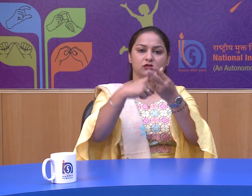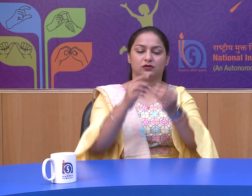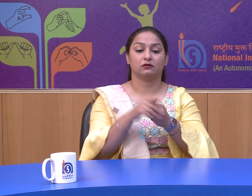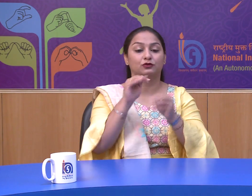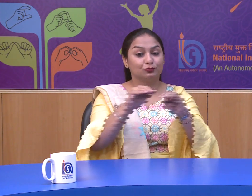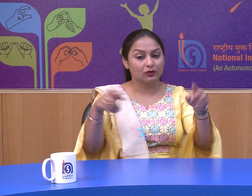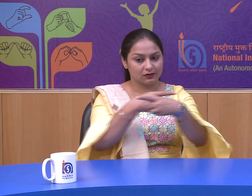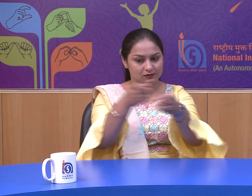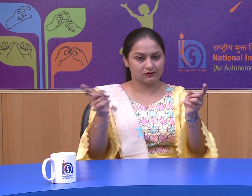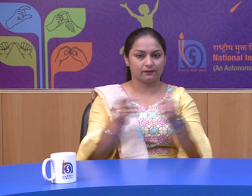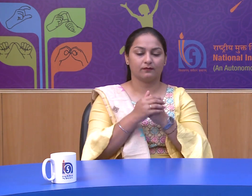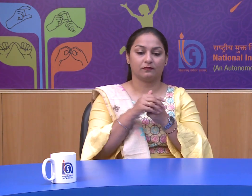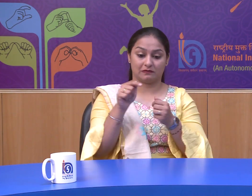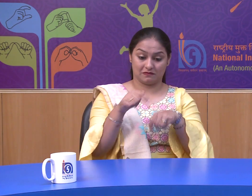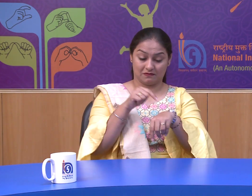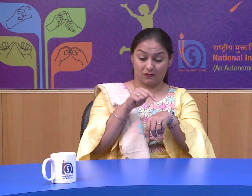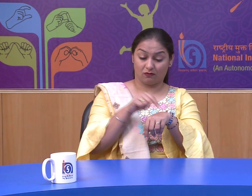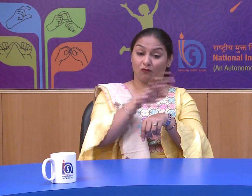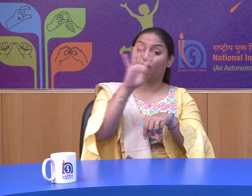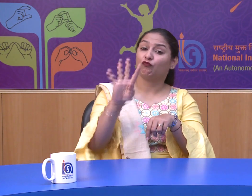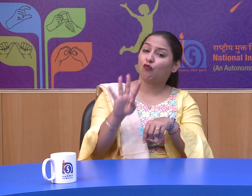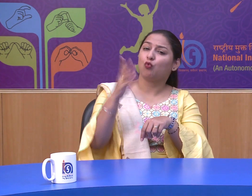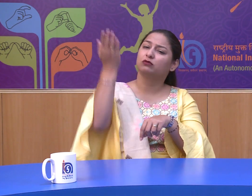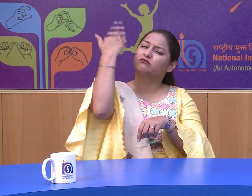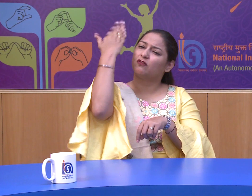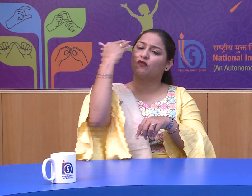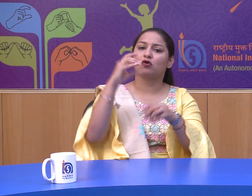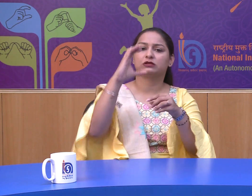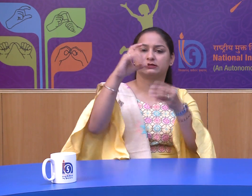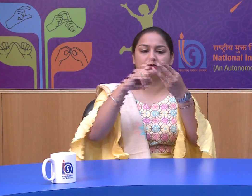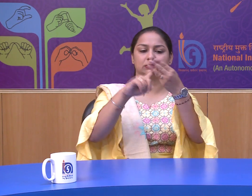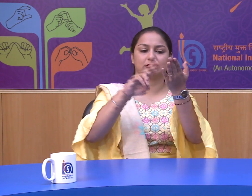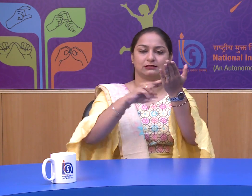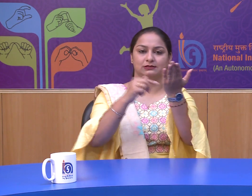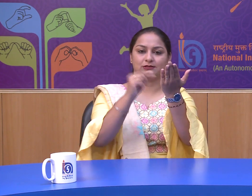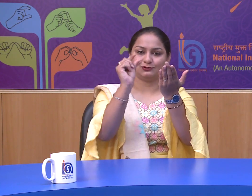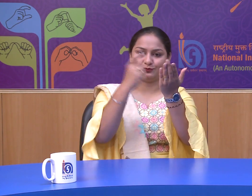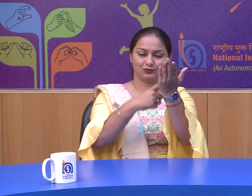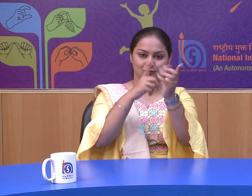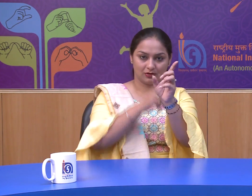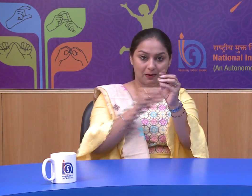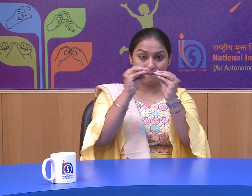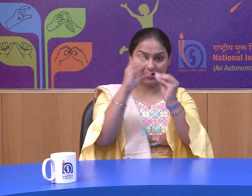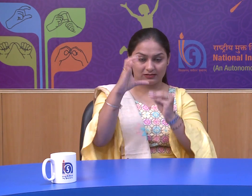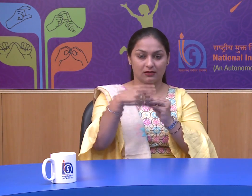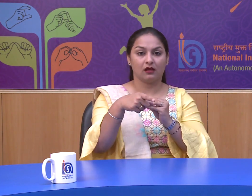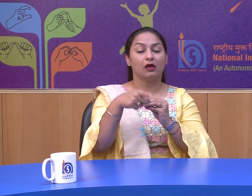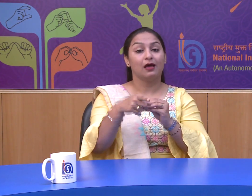Students, during the 4th century BC, the Greeks and the